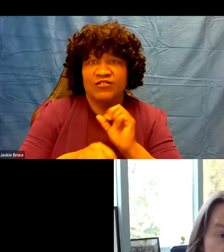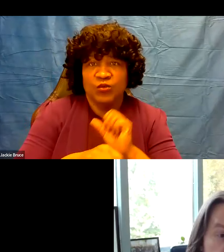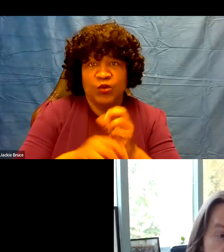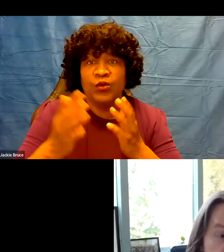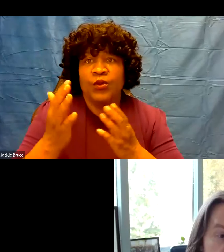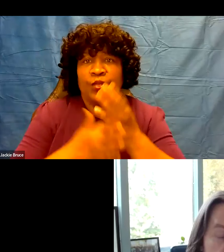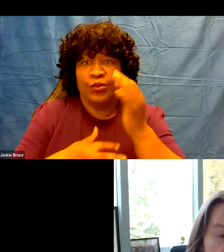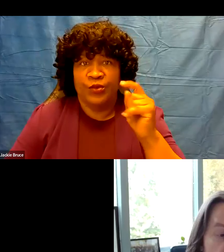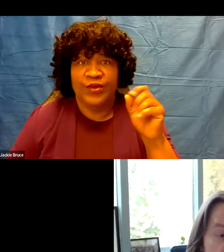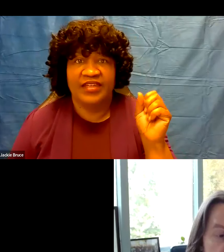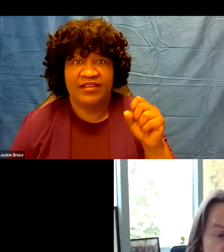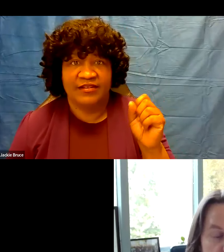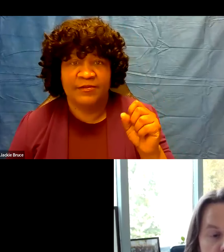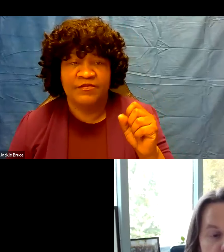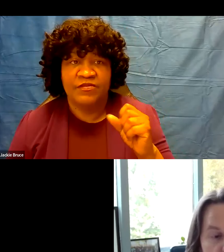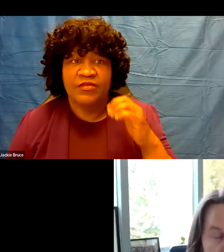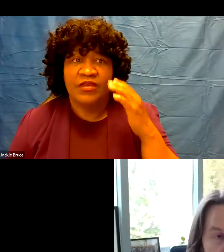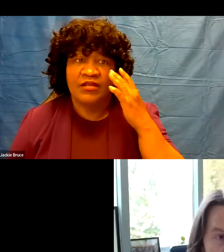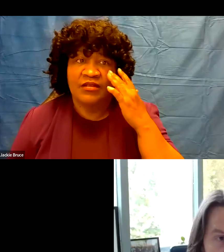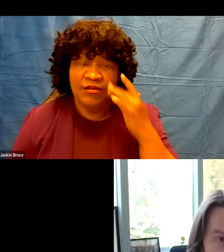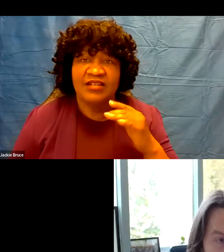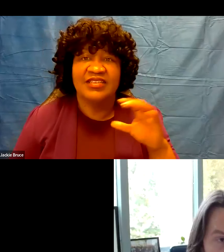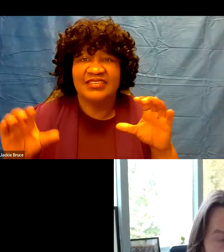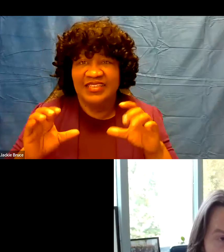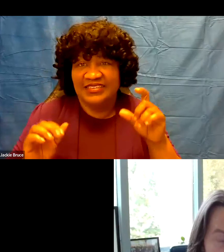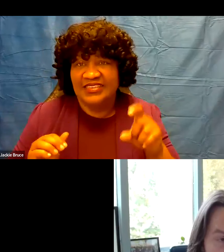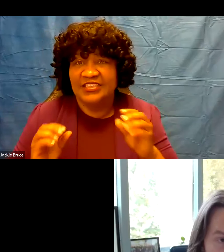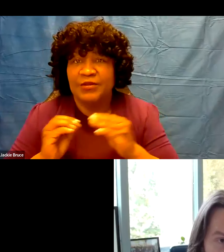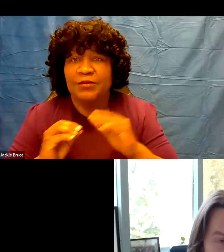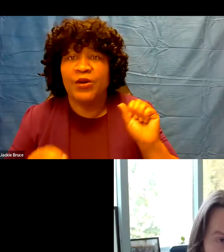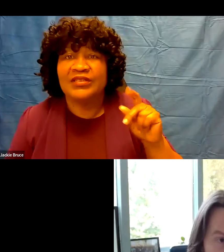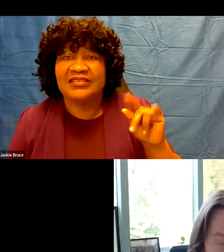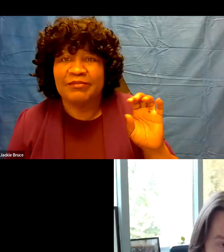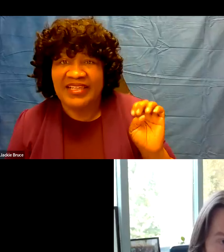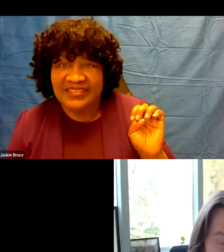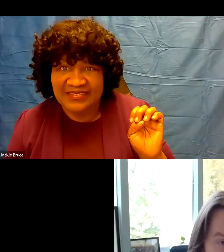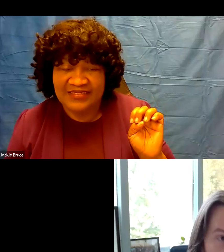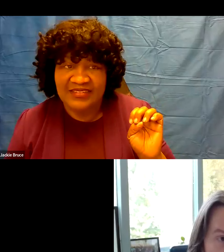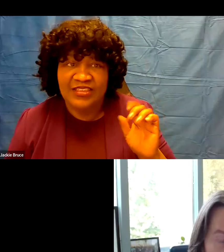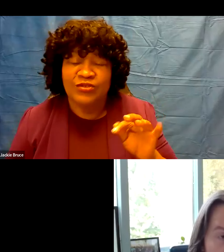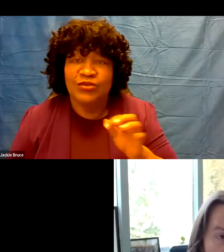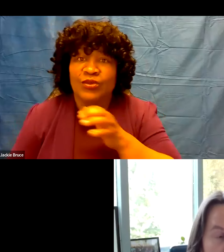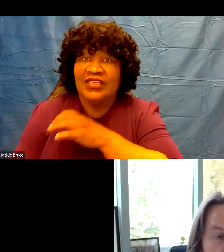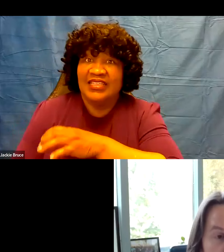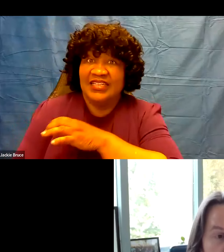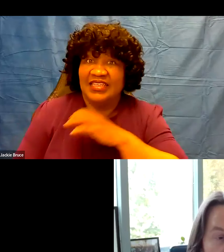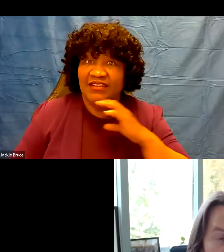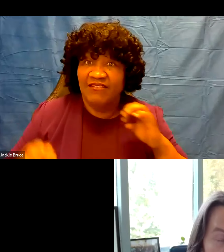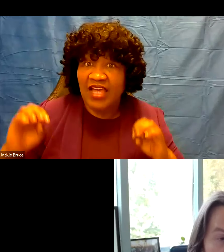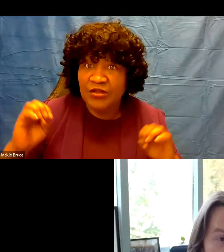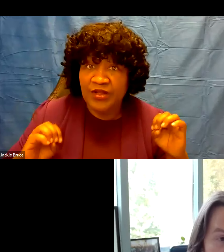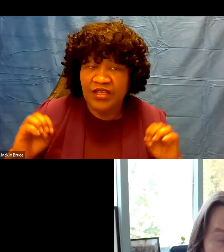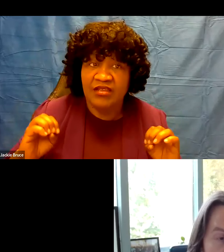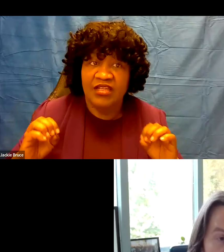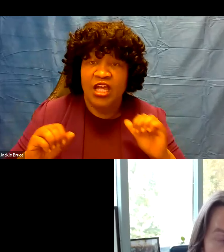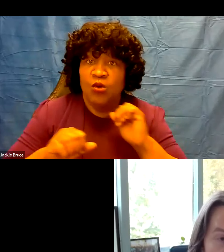and because there does need to be space to kind of clinically evaluate and work with